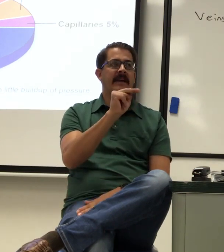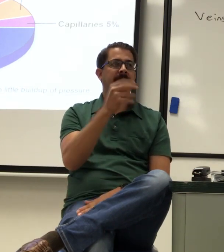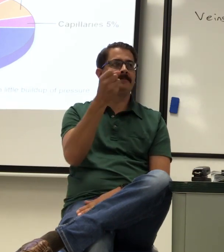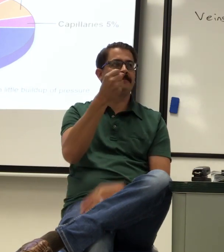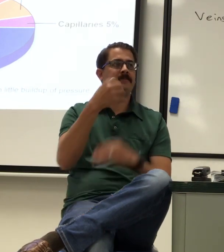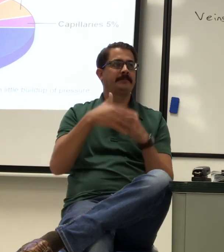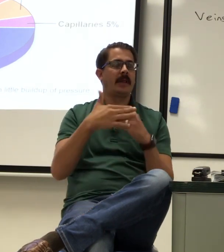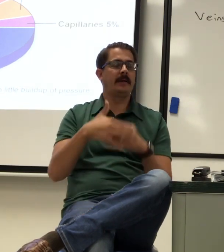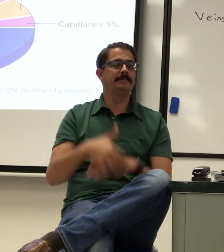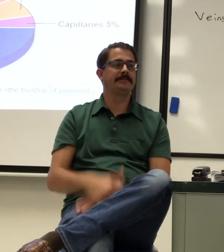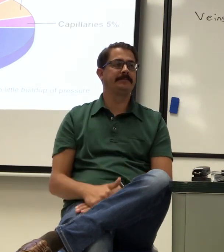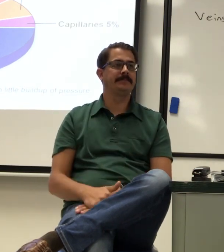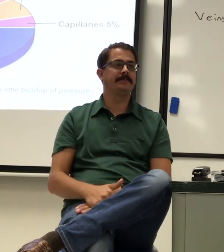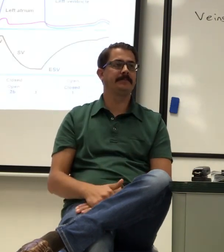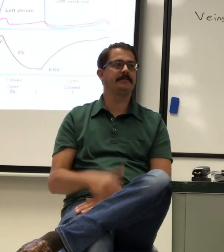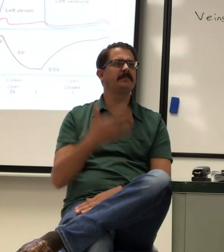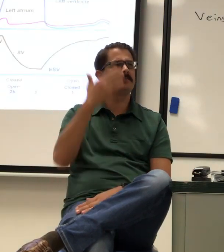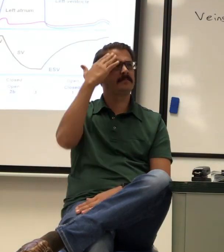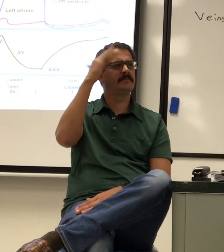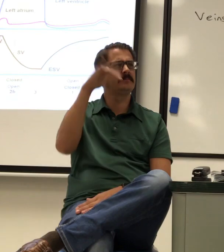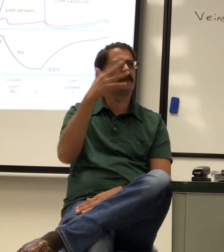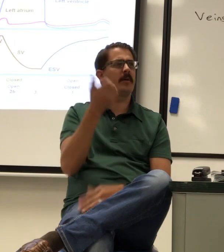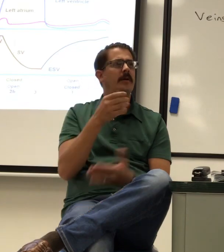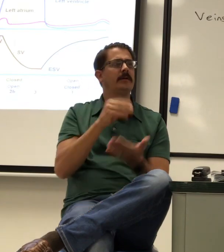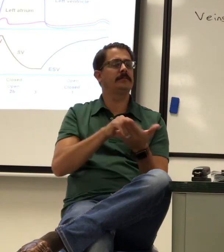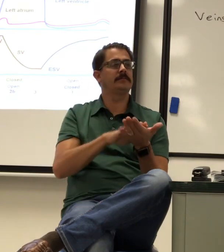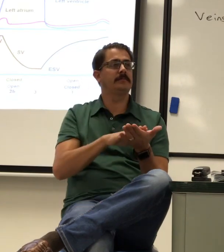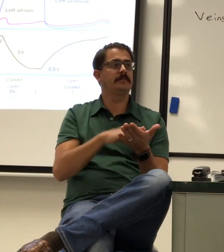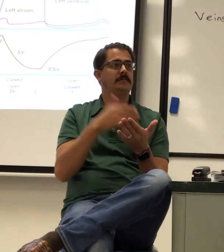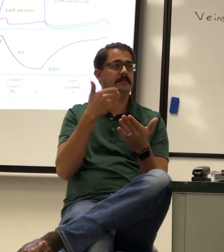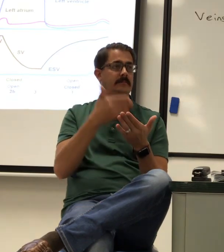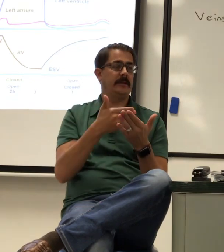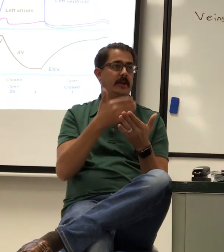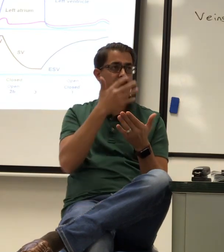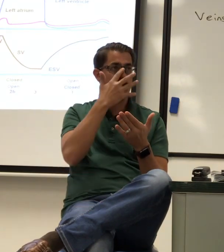Now, we already noted that, but I would have noted right next to